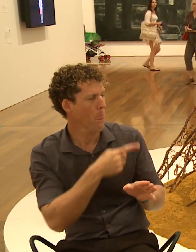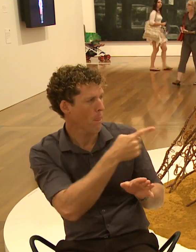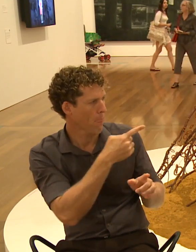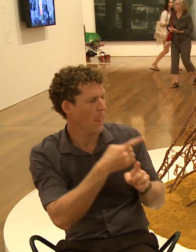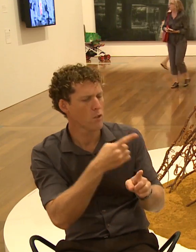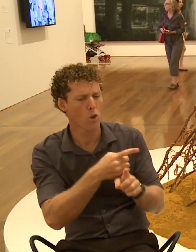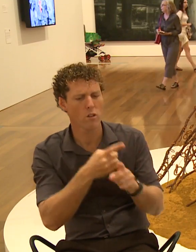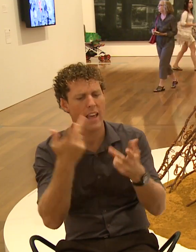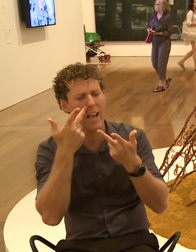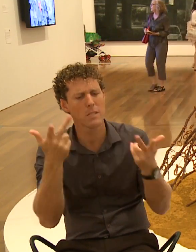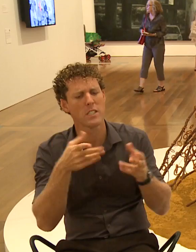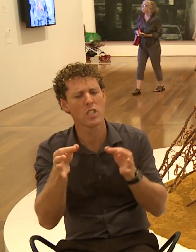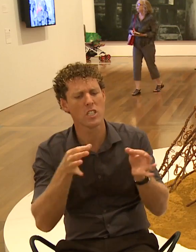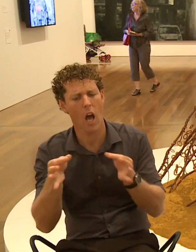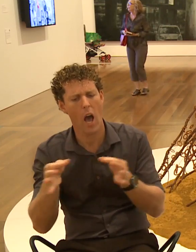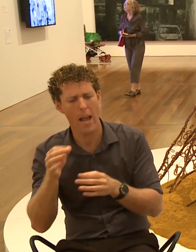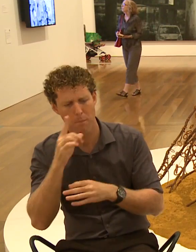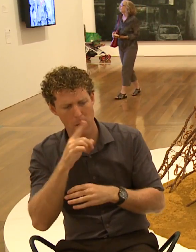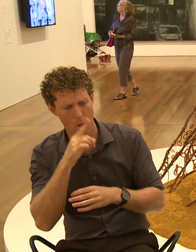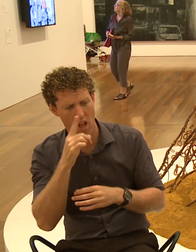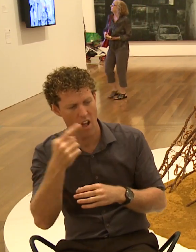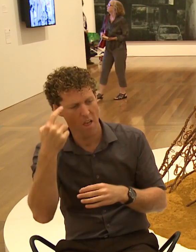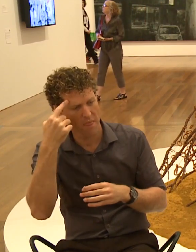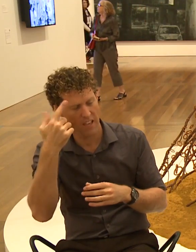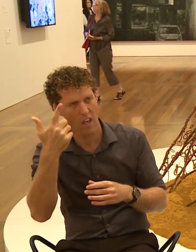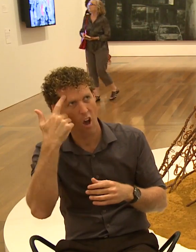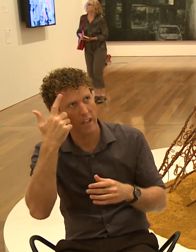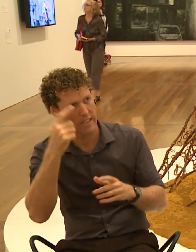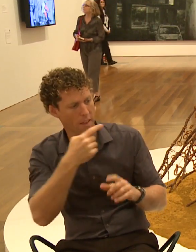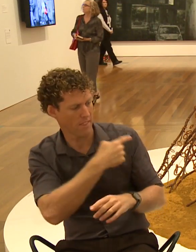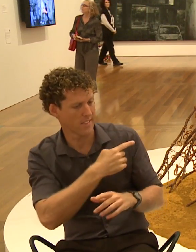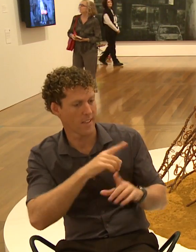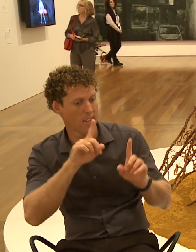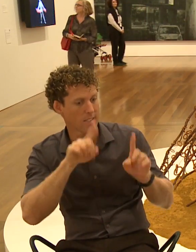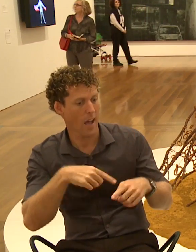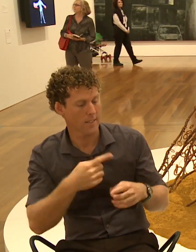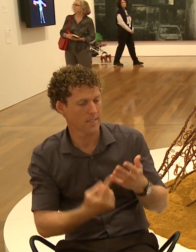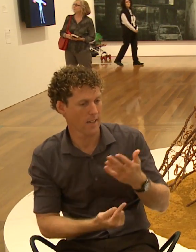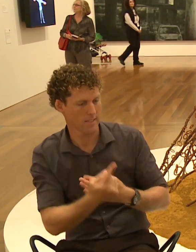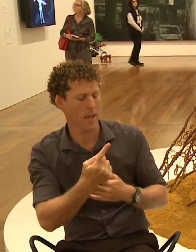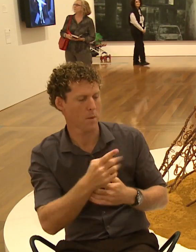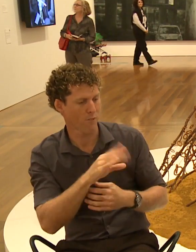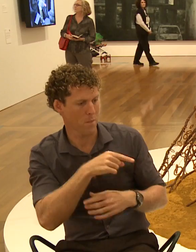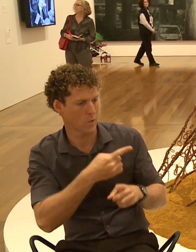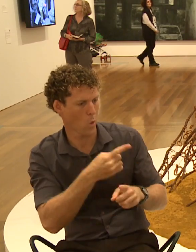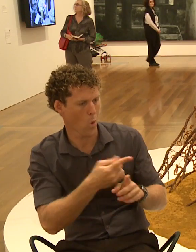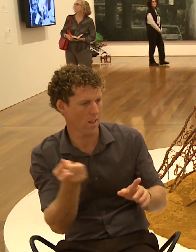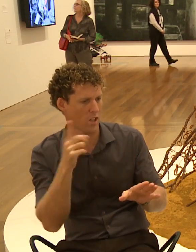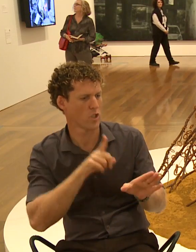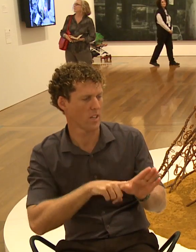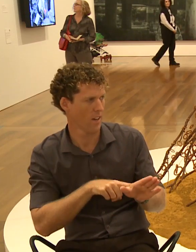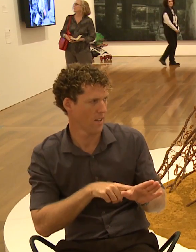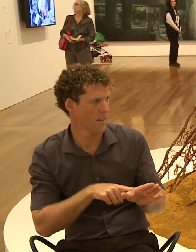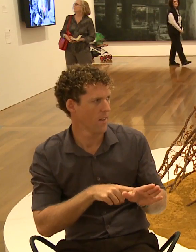the exhibition designers, and I think the idea evolved as a reality out of that. And